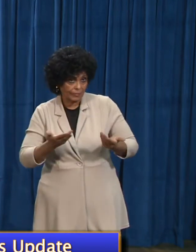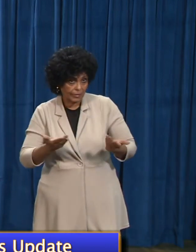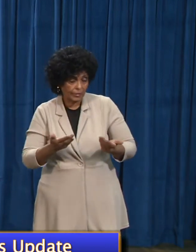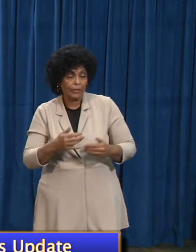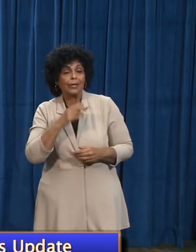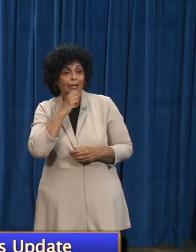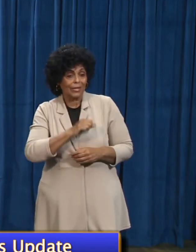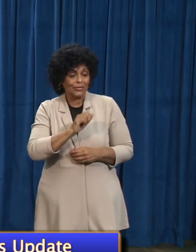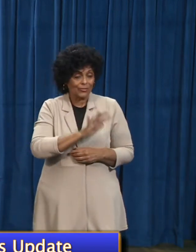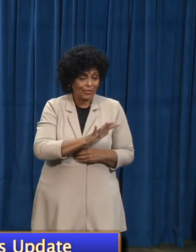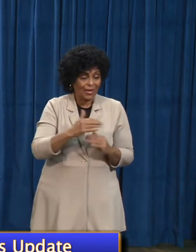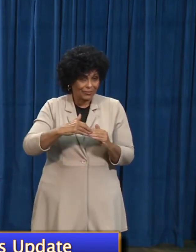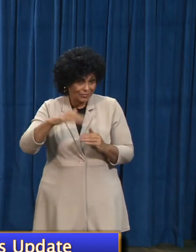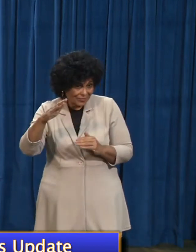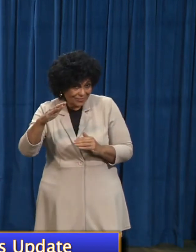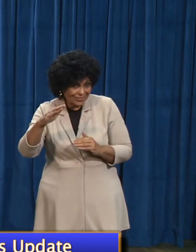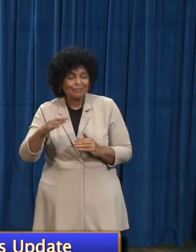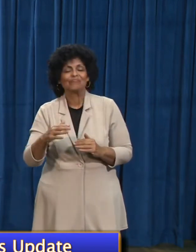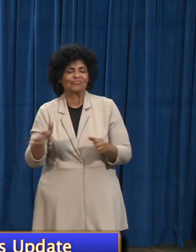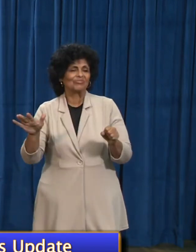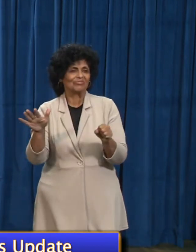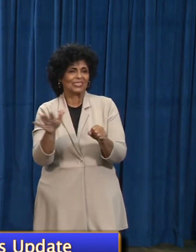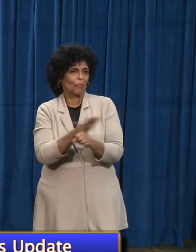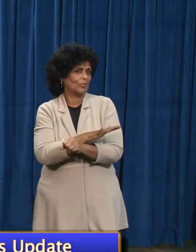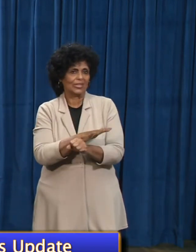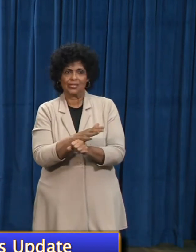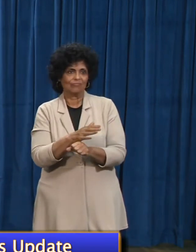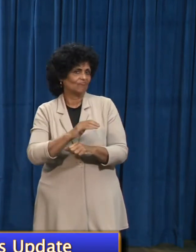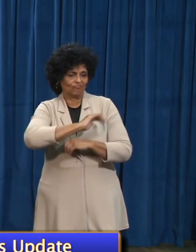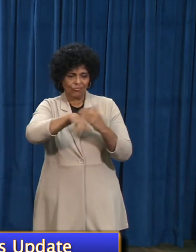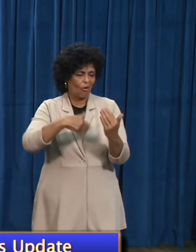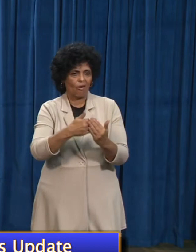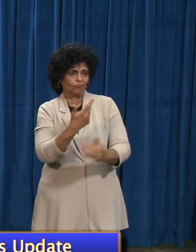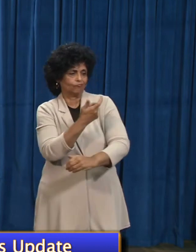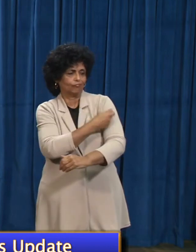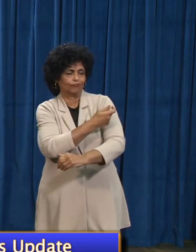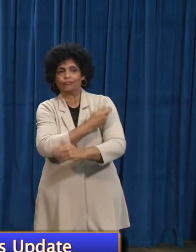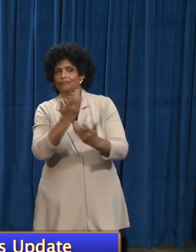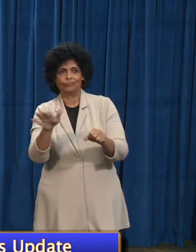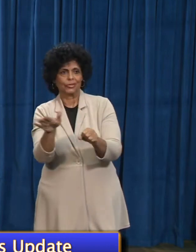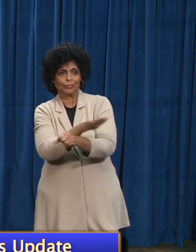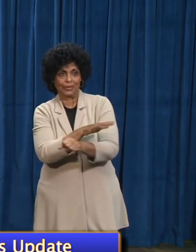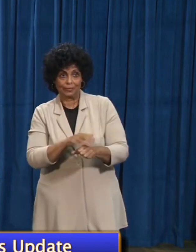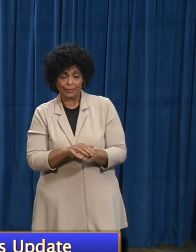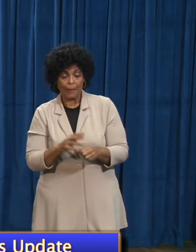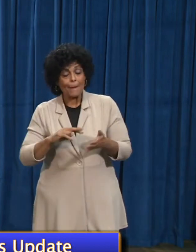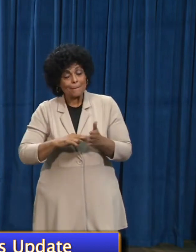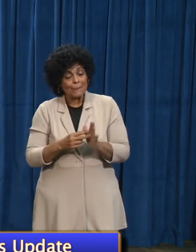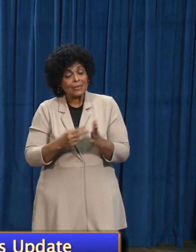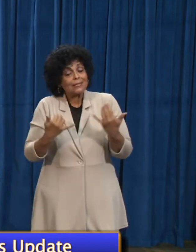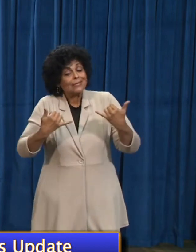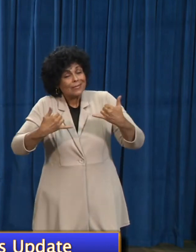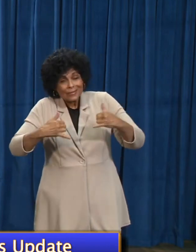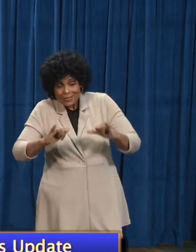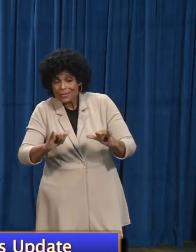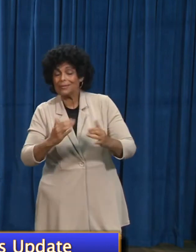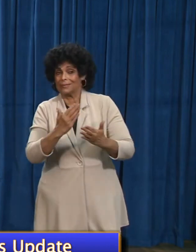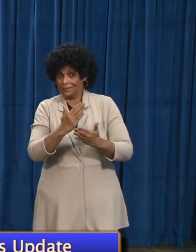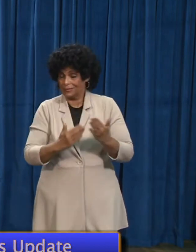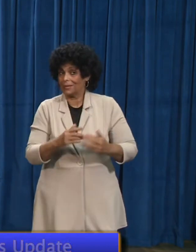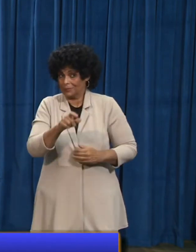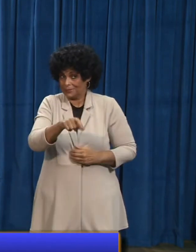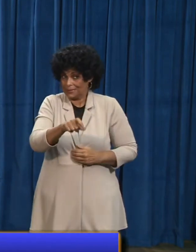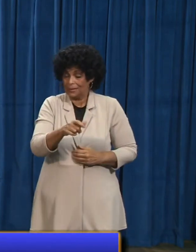and older have completed the full series. So there's still some work to be done there. We want our